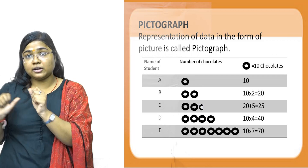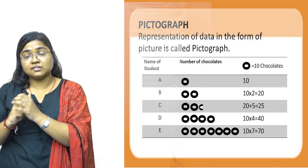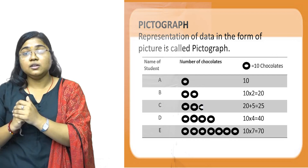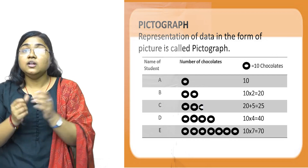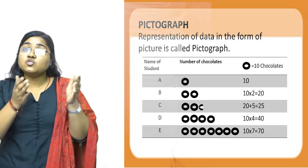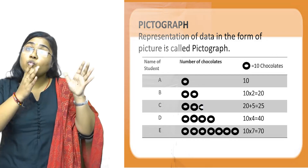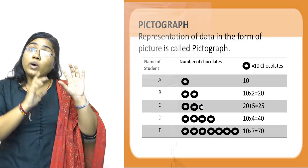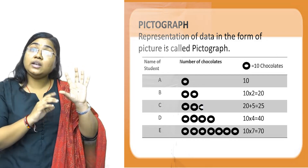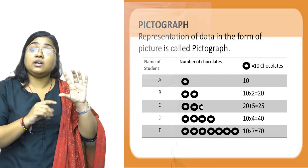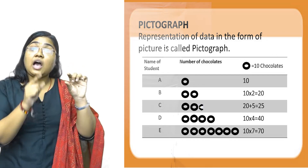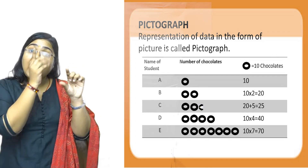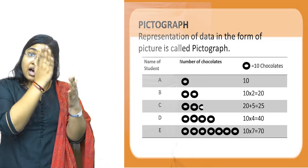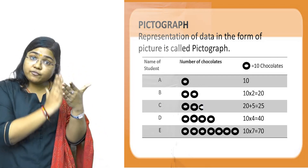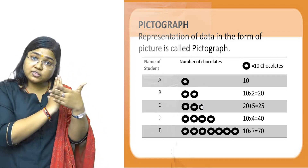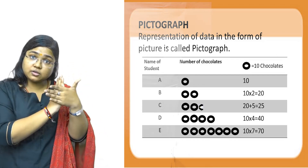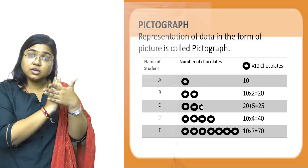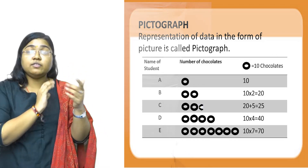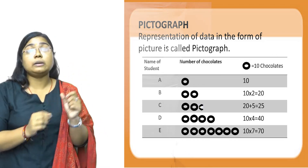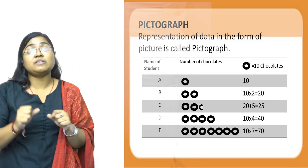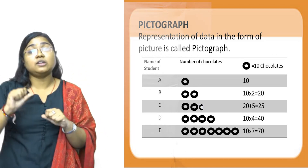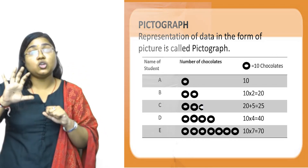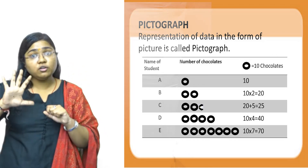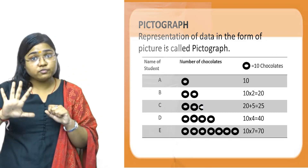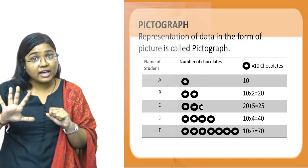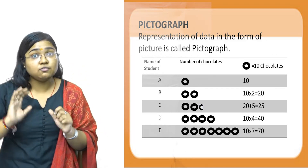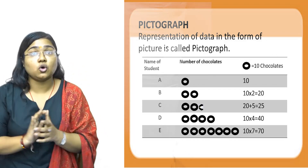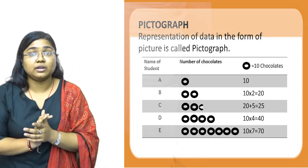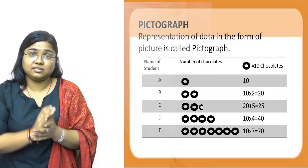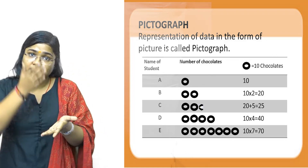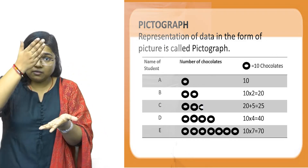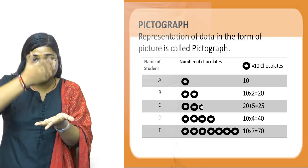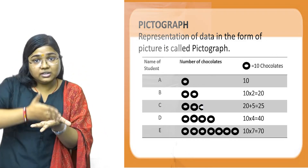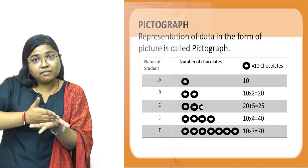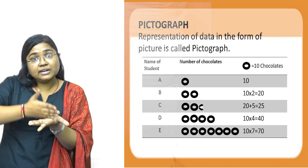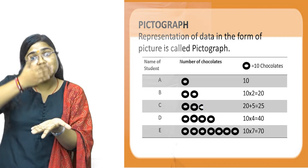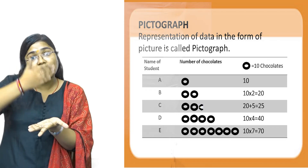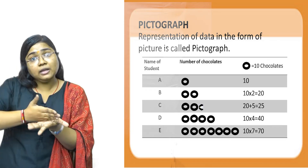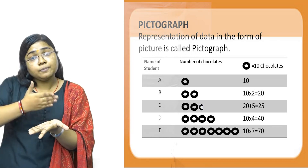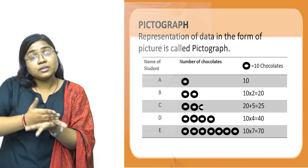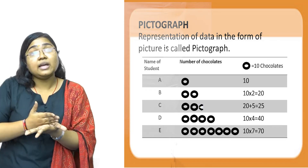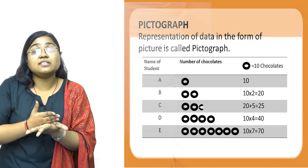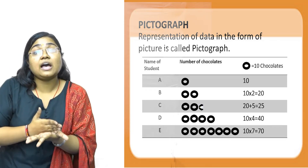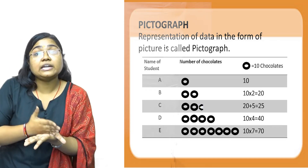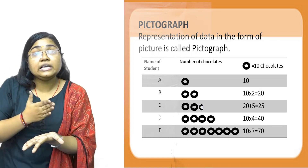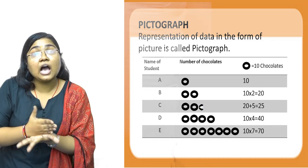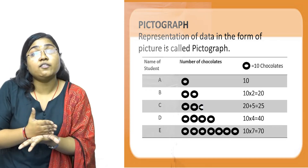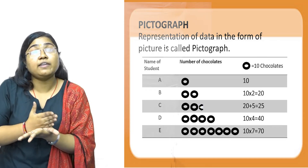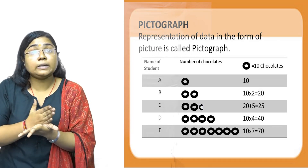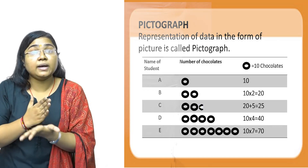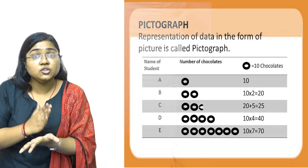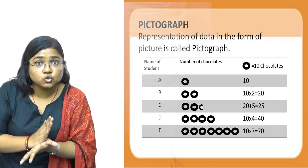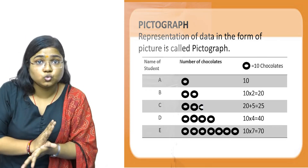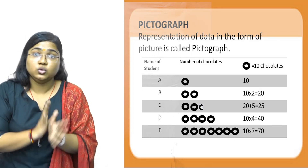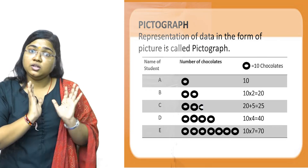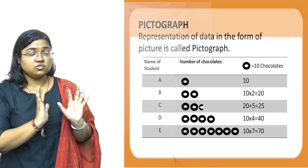10 chocolates. So one half circle will represent your 5 chocolates. We divide this by exactly half,